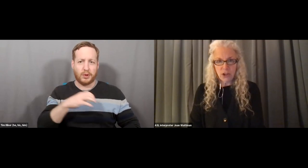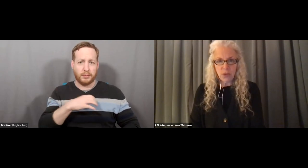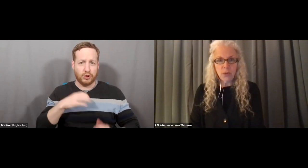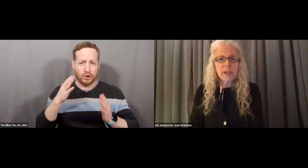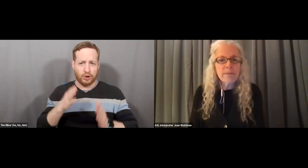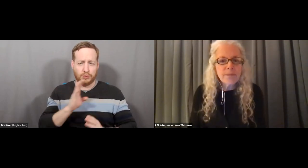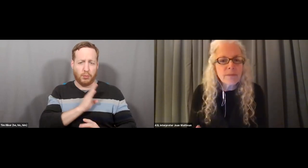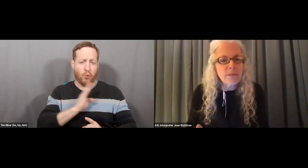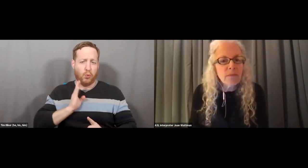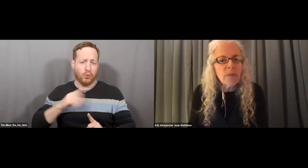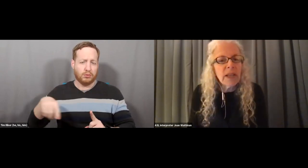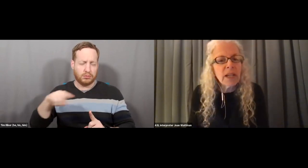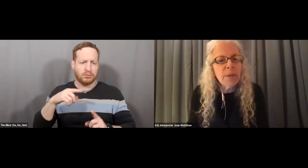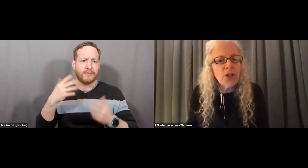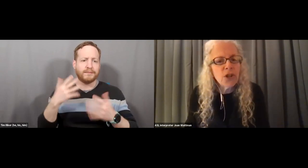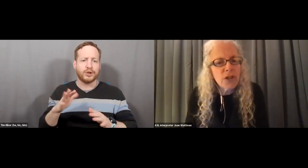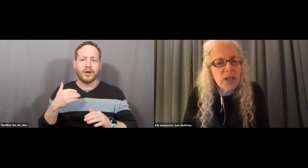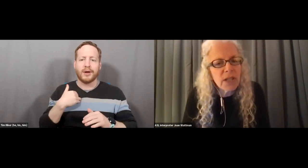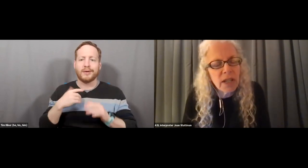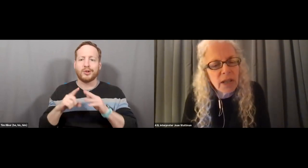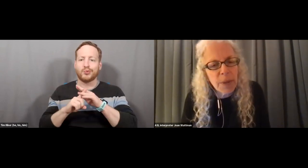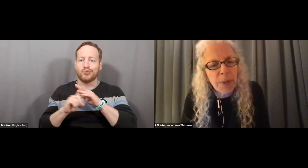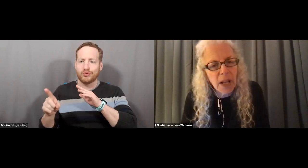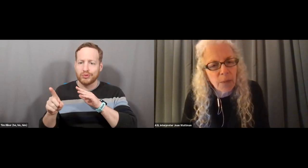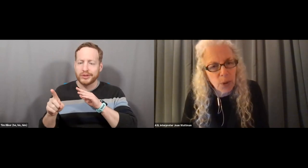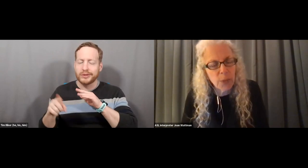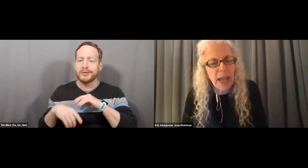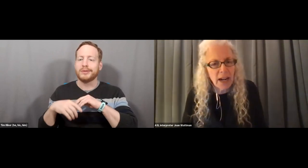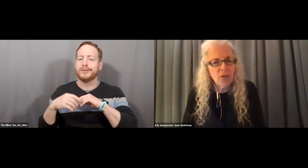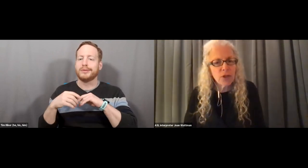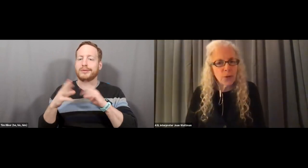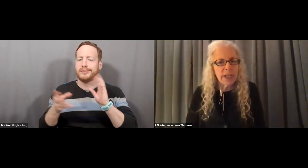So the commissioners, the people on the board, we had our retreat.